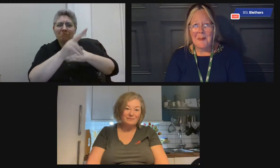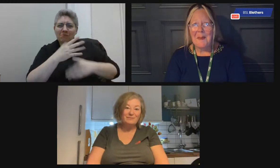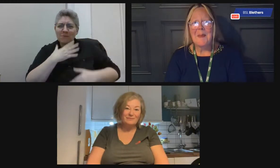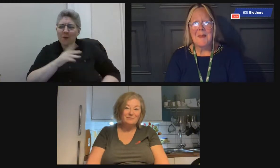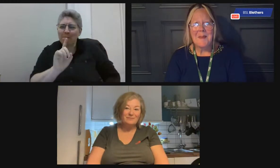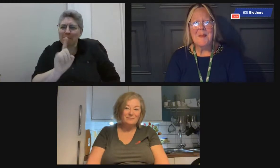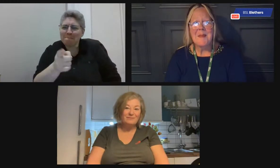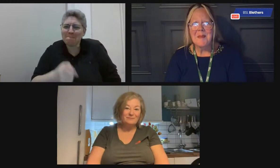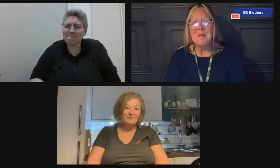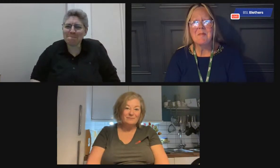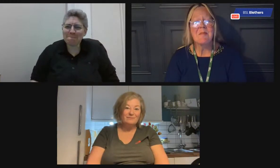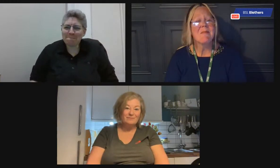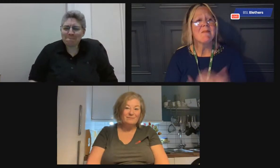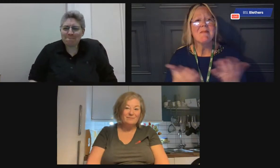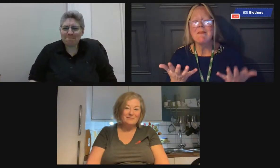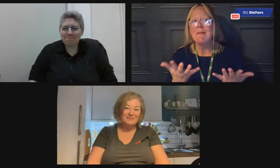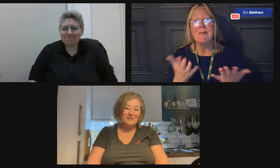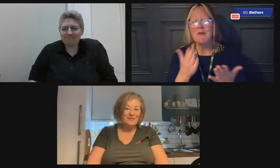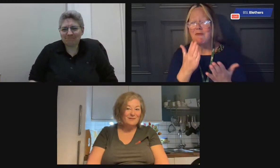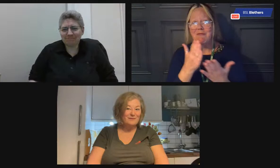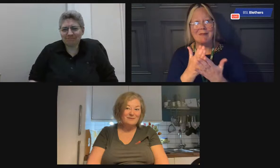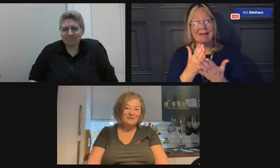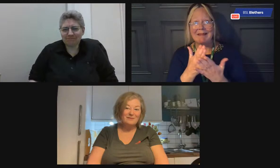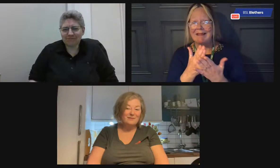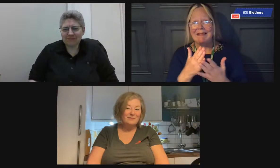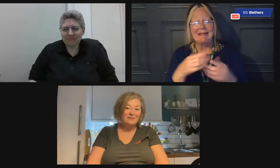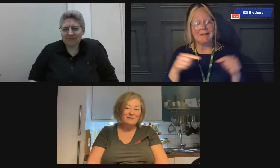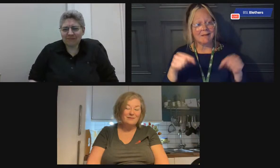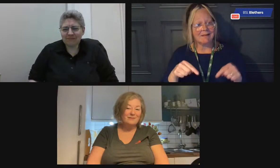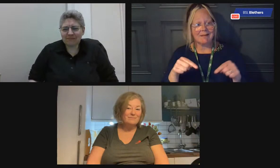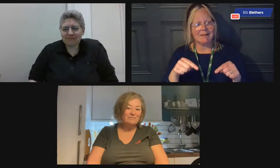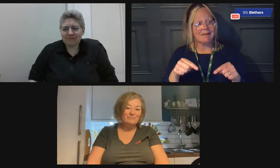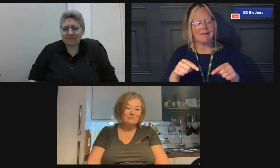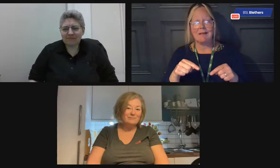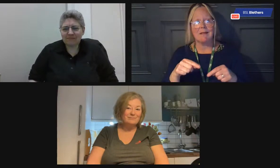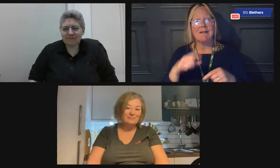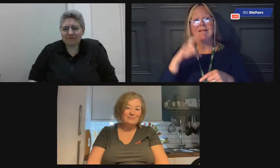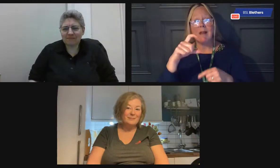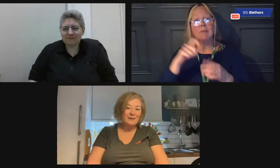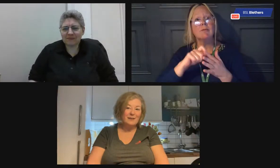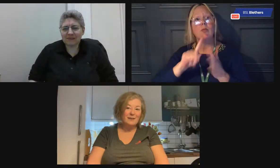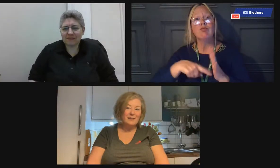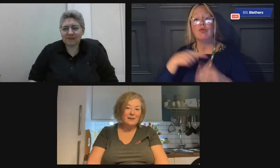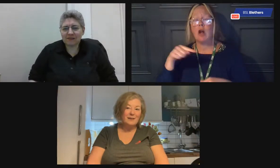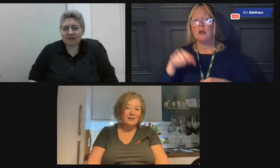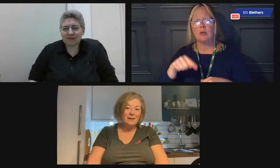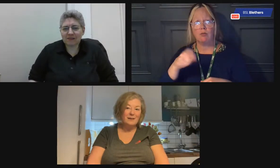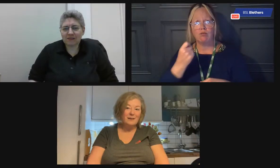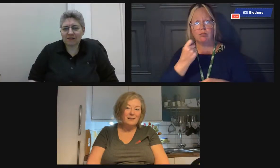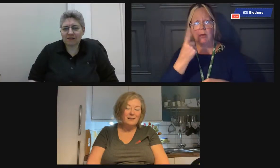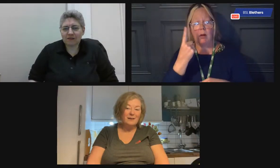attitude, Avril, honestly. Nikki, from your project's point of view, what would you like to see in the future?